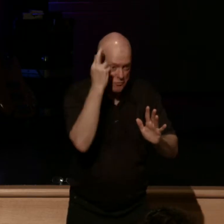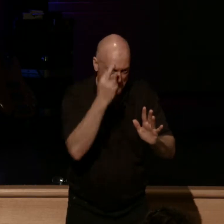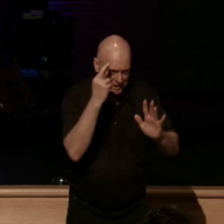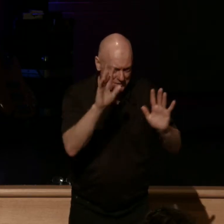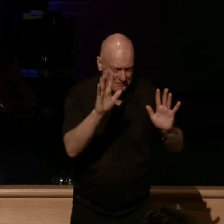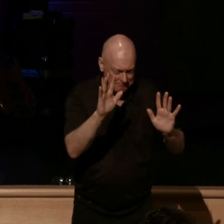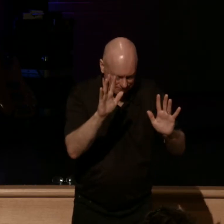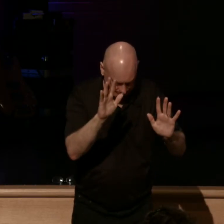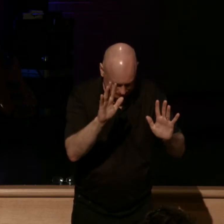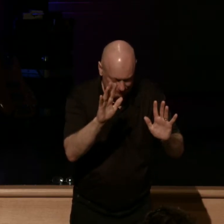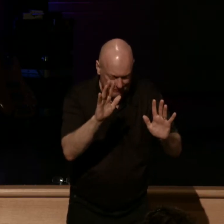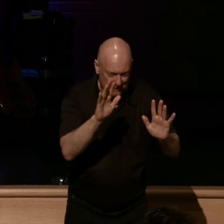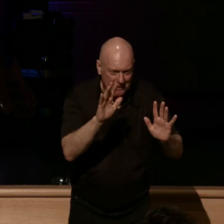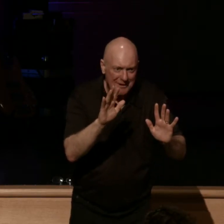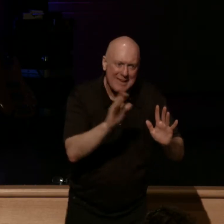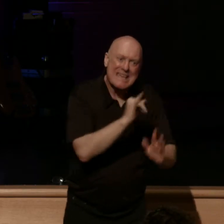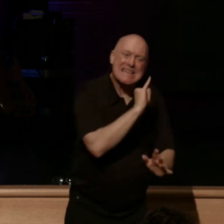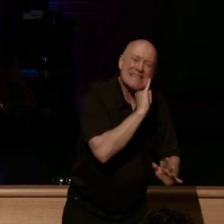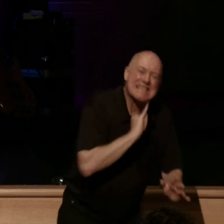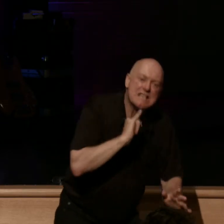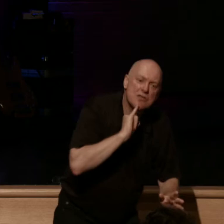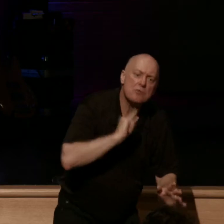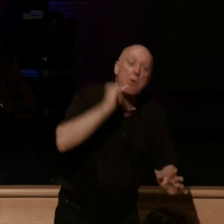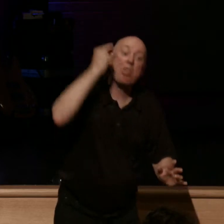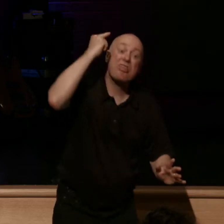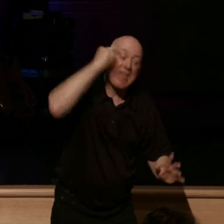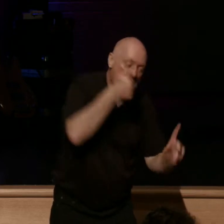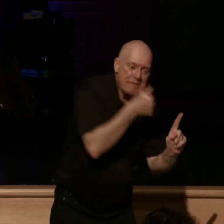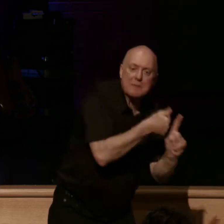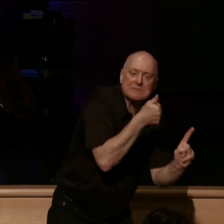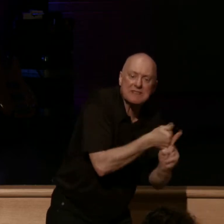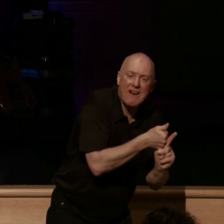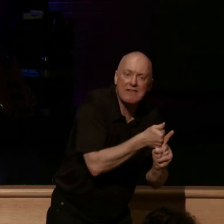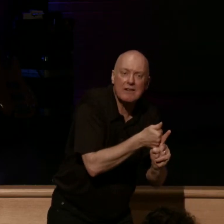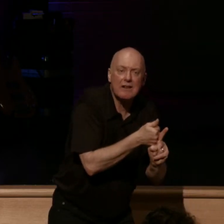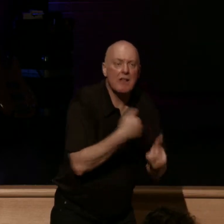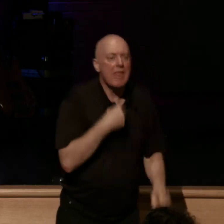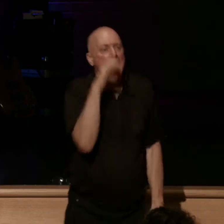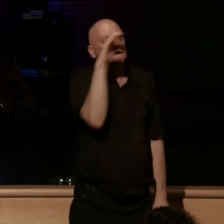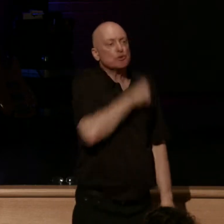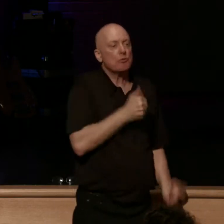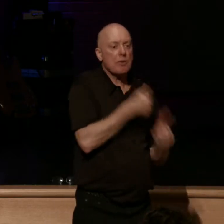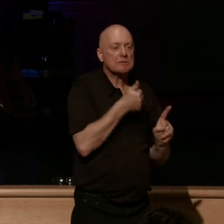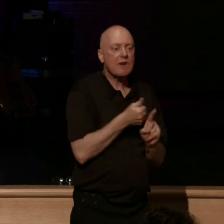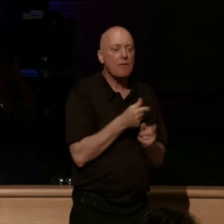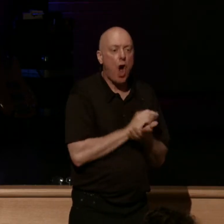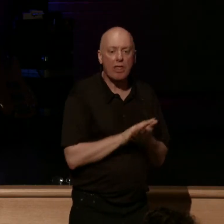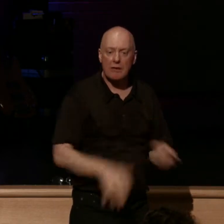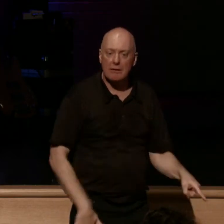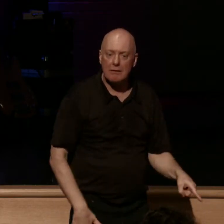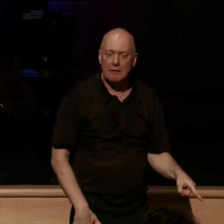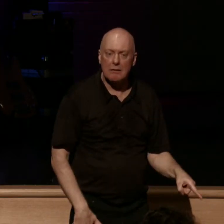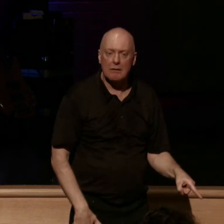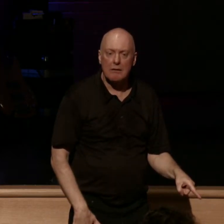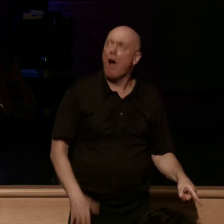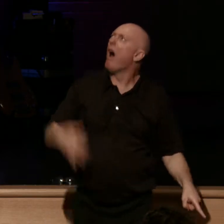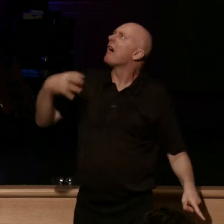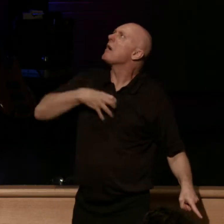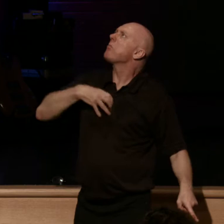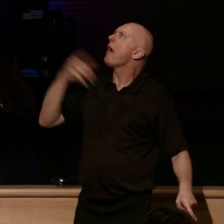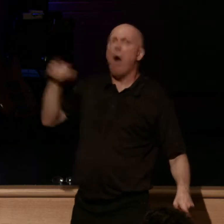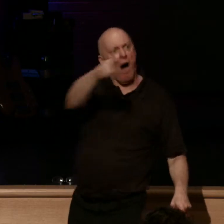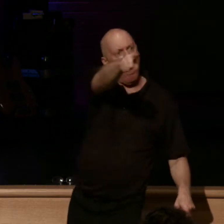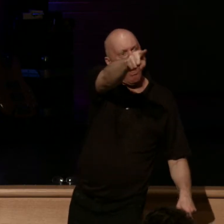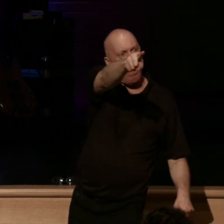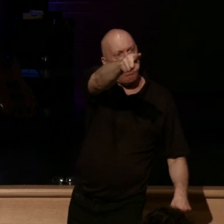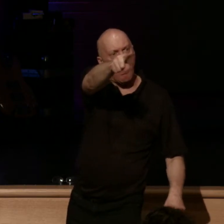misery. In their self-awareness, listen to this, they're assuming their own godliness. As they complain to the Lord about other